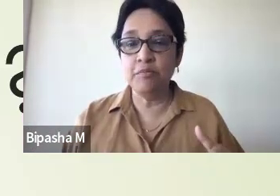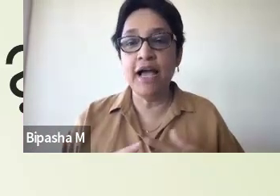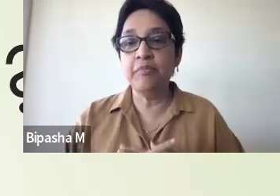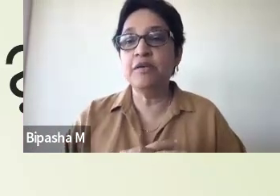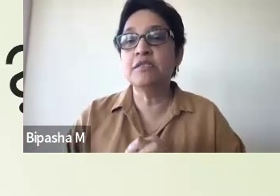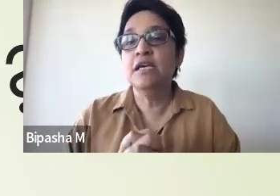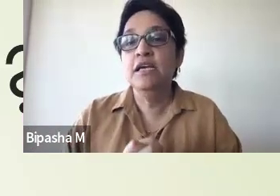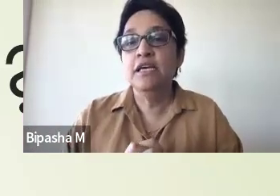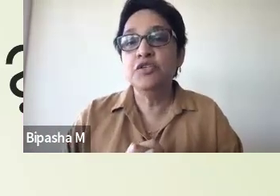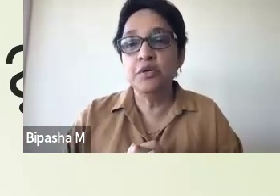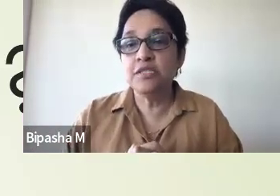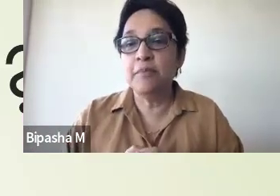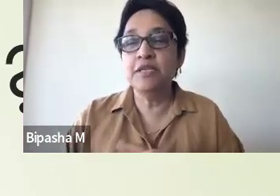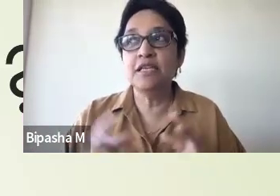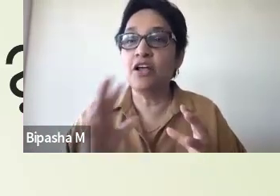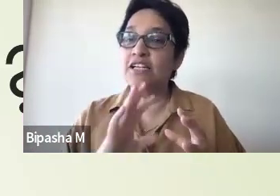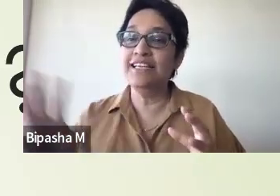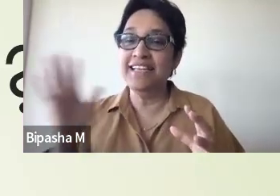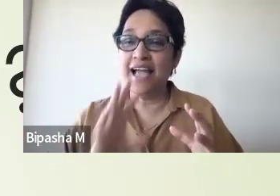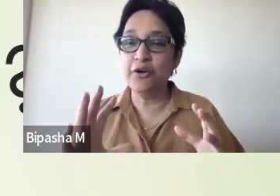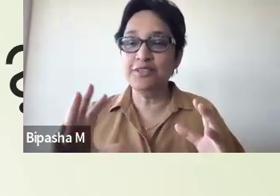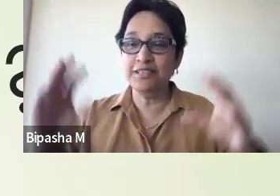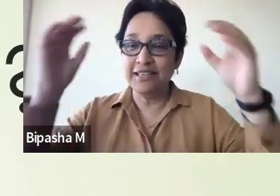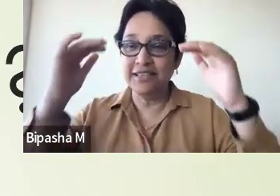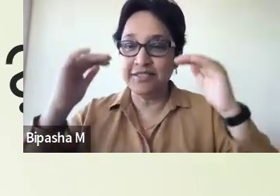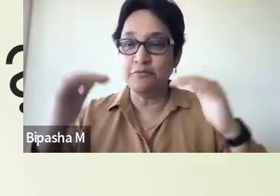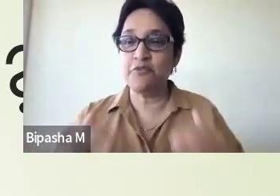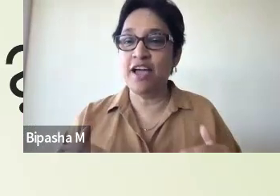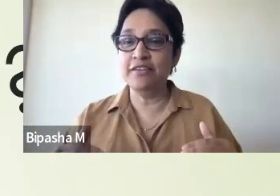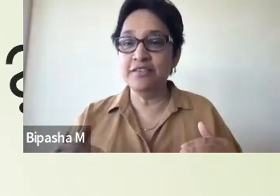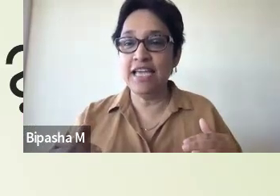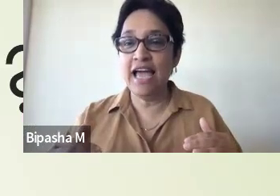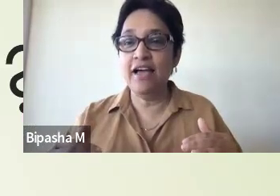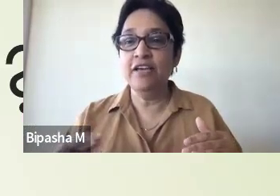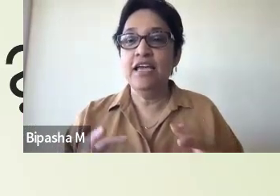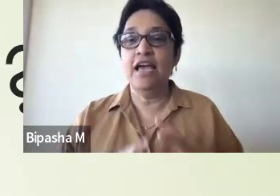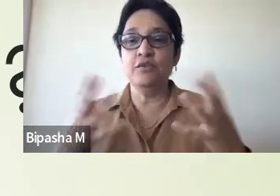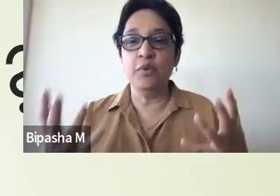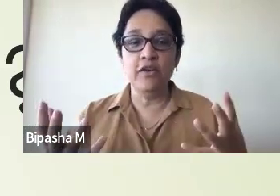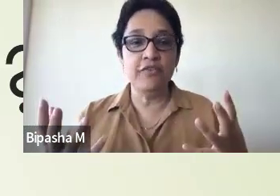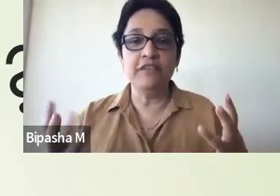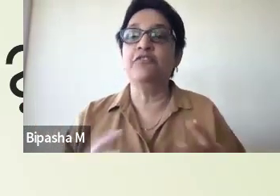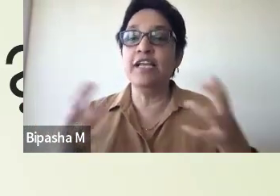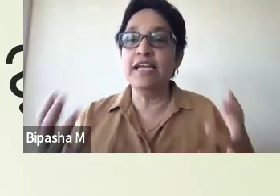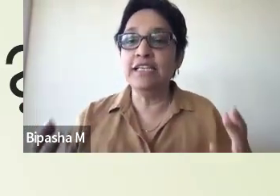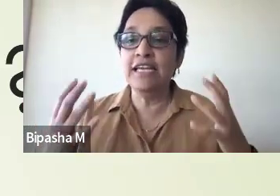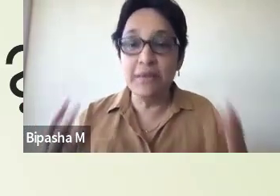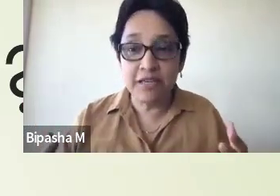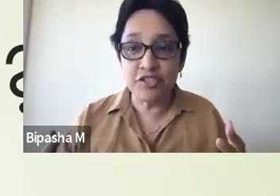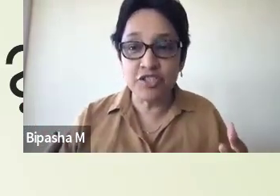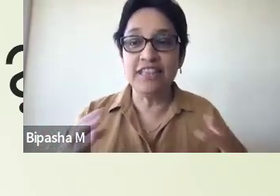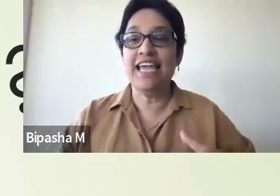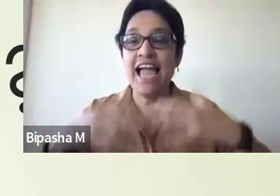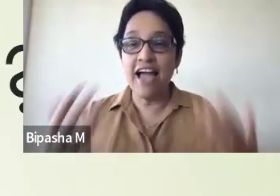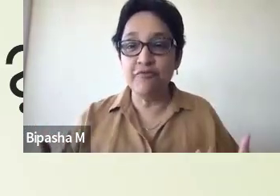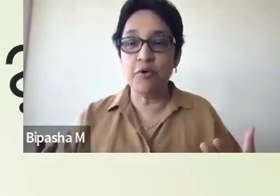don't hear back because insurance companies are not cleaning out the list of providers they have as a way of inflating the